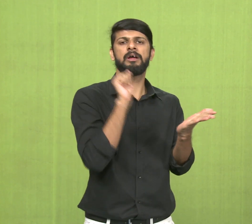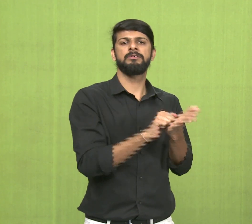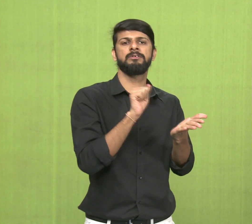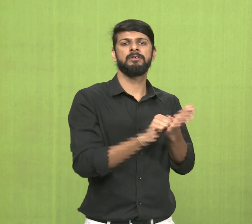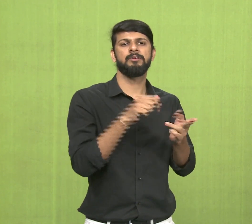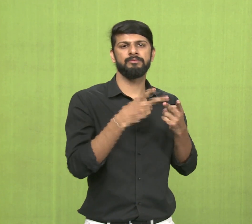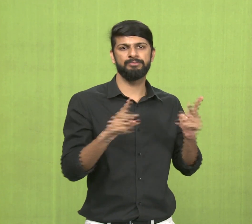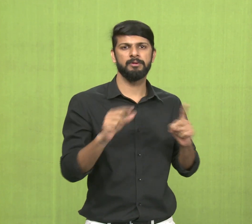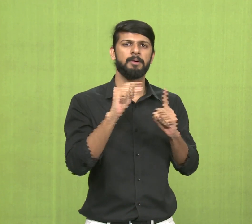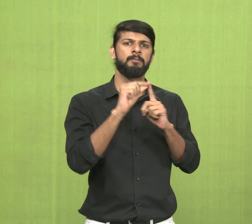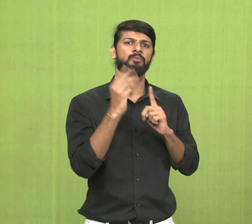and Printing part 3.